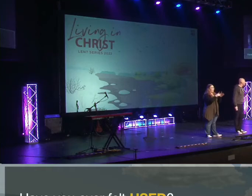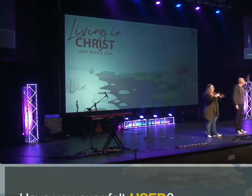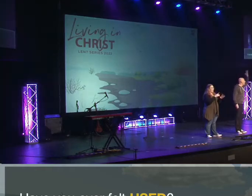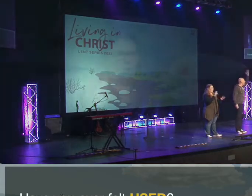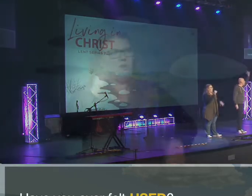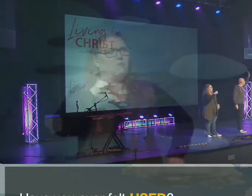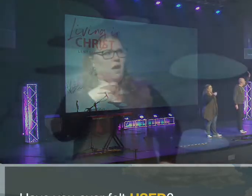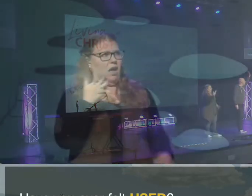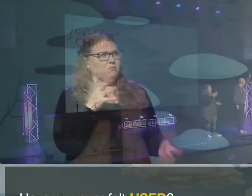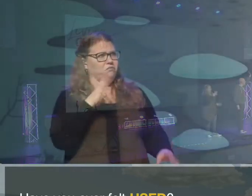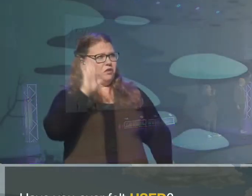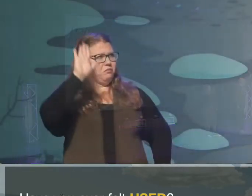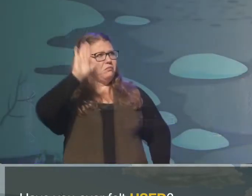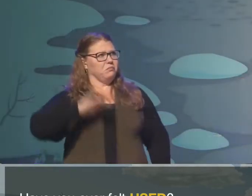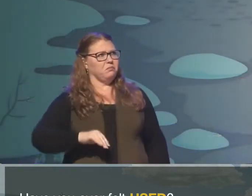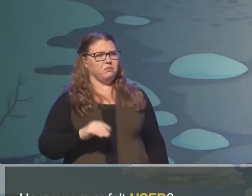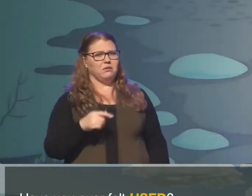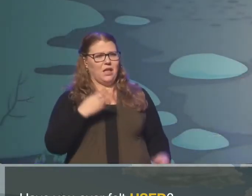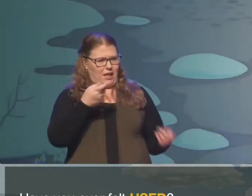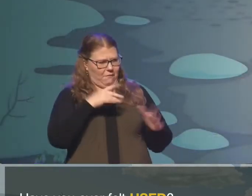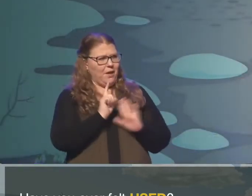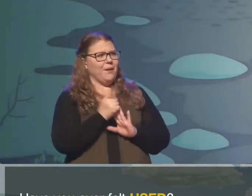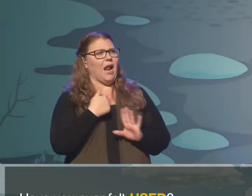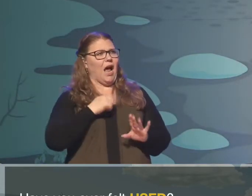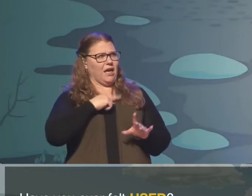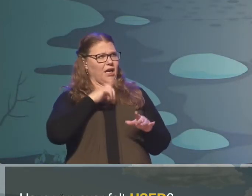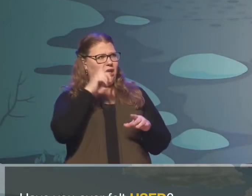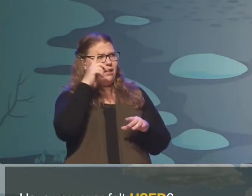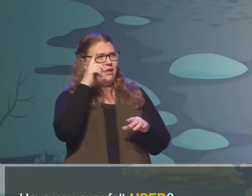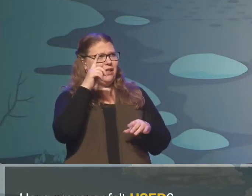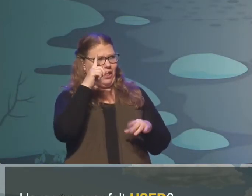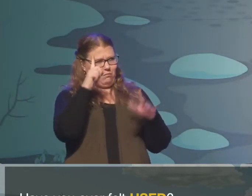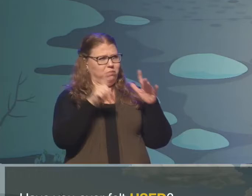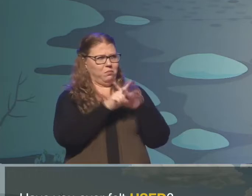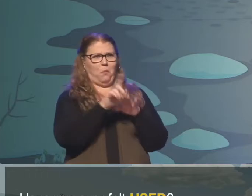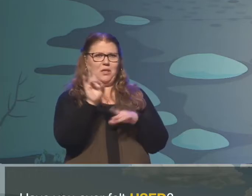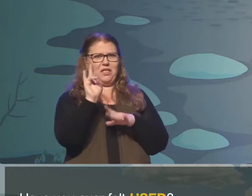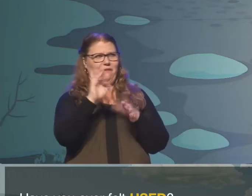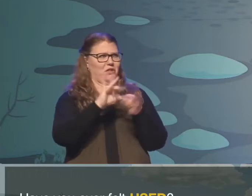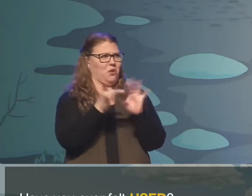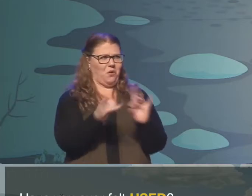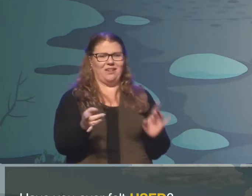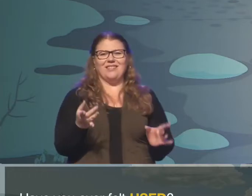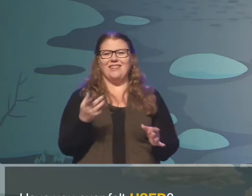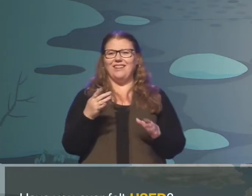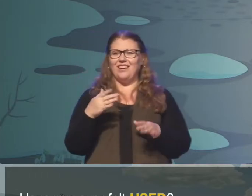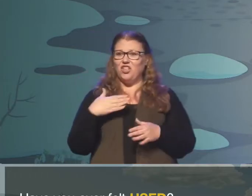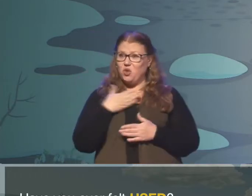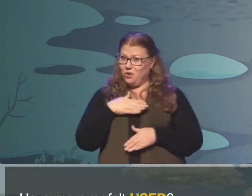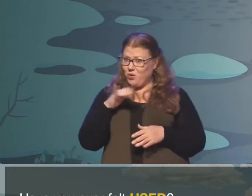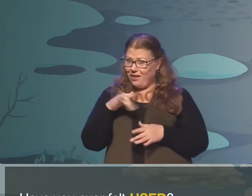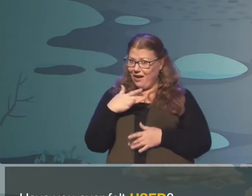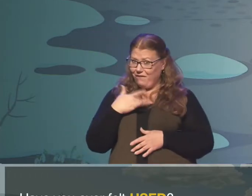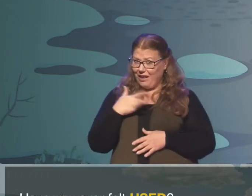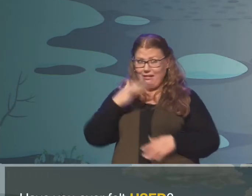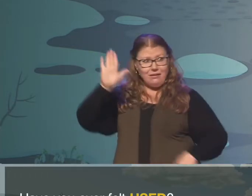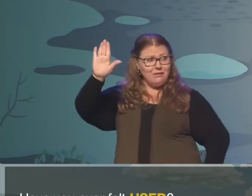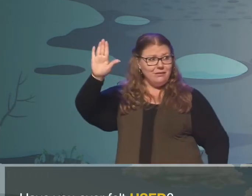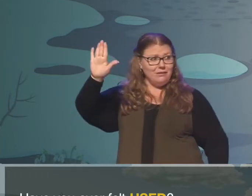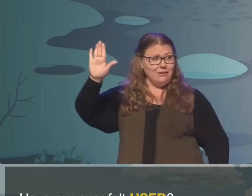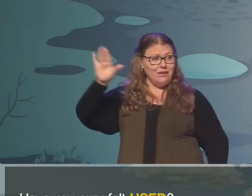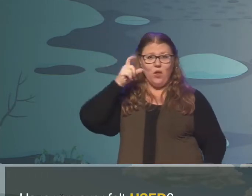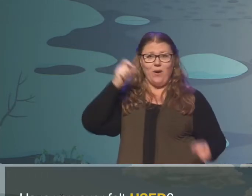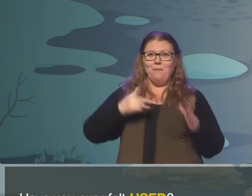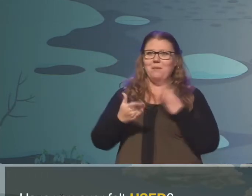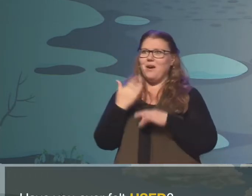just like, yeah, I have. Okay, give me a minute and I can come up with seven, right? And how many of you enjoy that feeling? Raise your hand up nice and high. You're just like, wake up